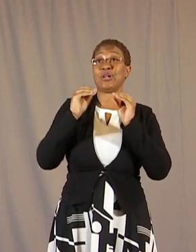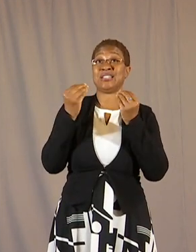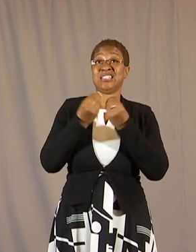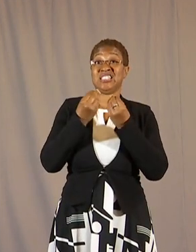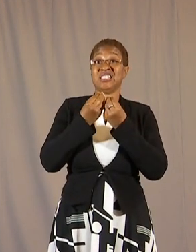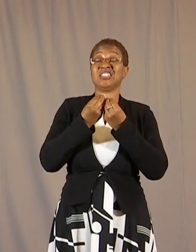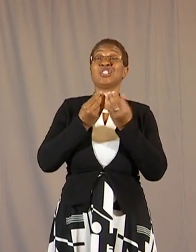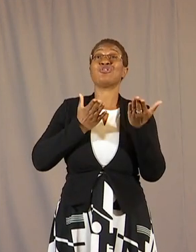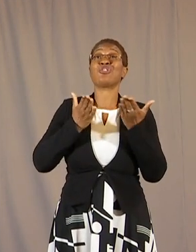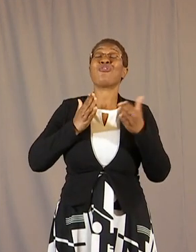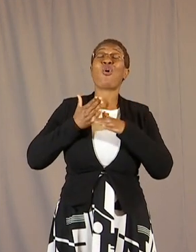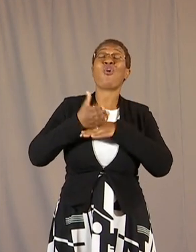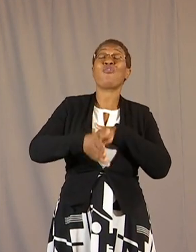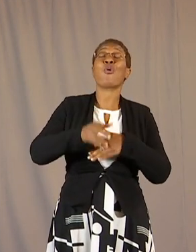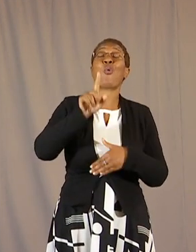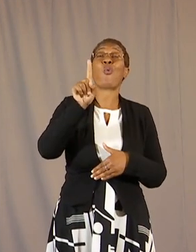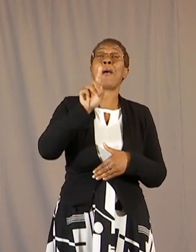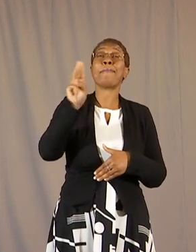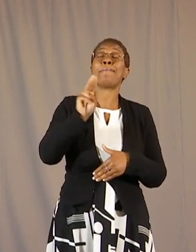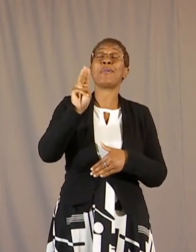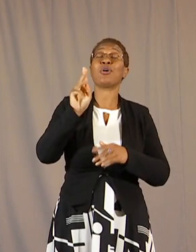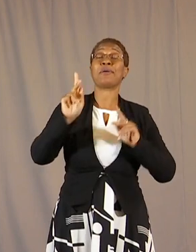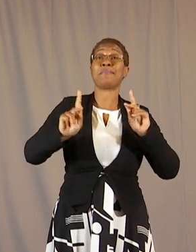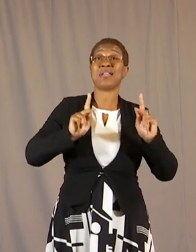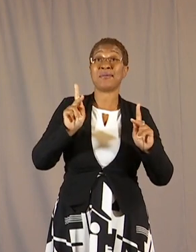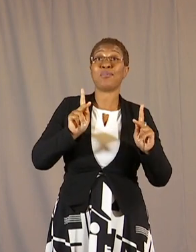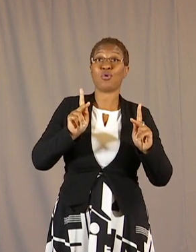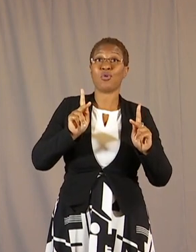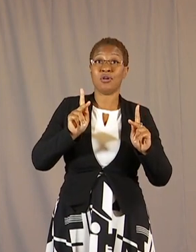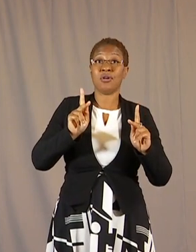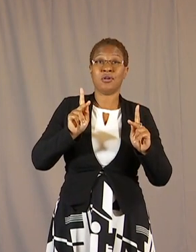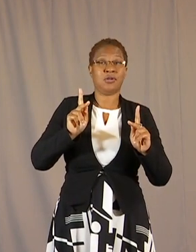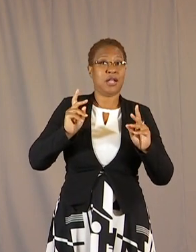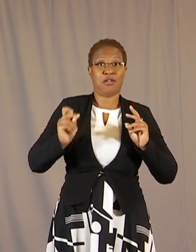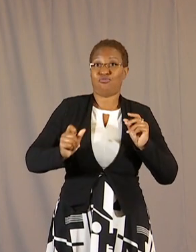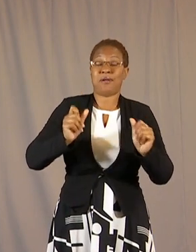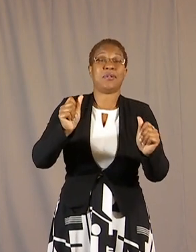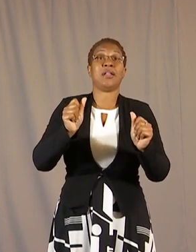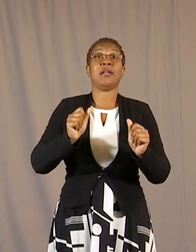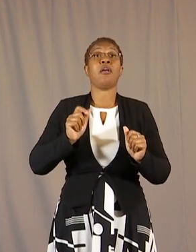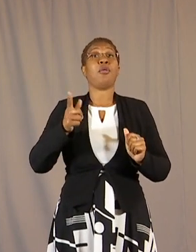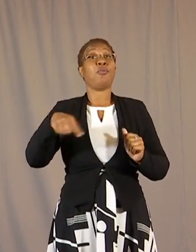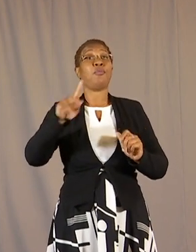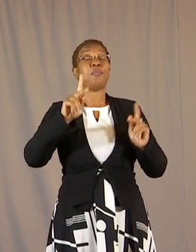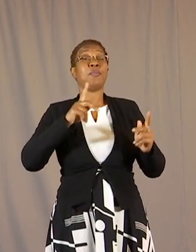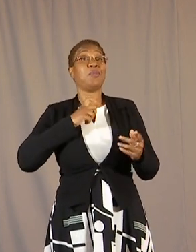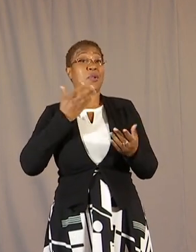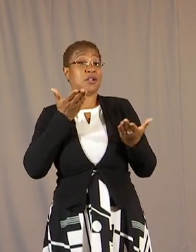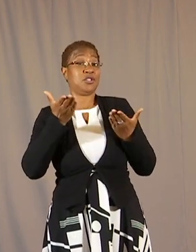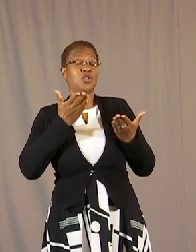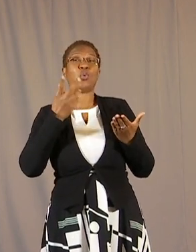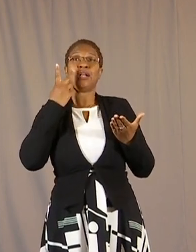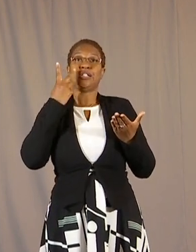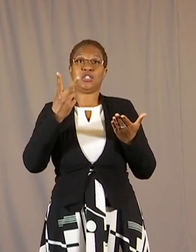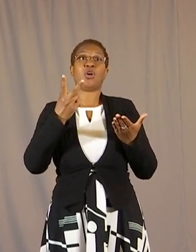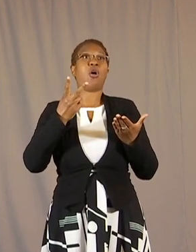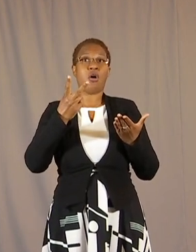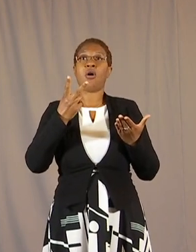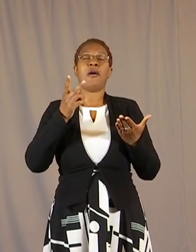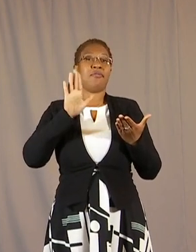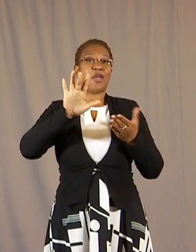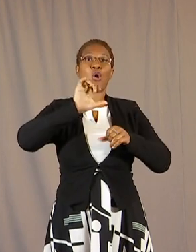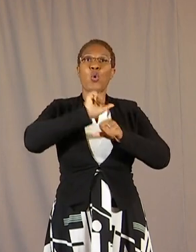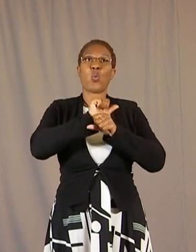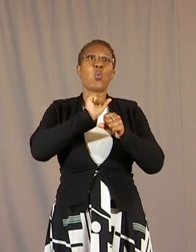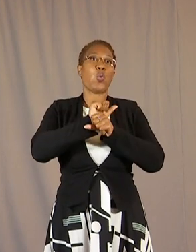over 1 million people. And to Tommy's point again, the people that they served, we saw that they were impacting those that had